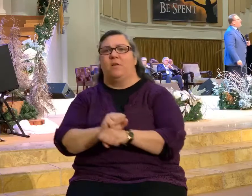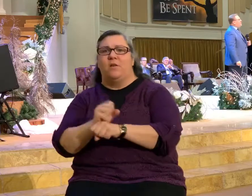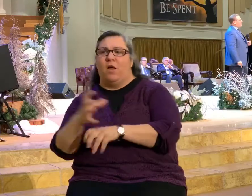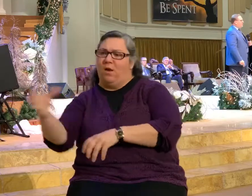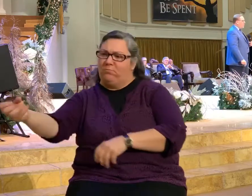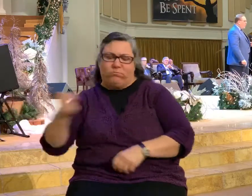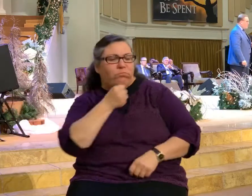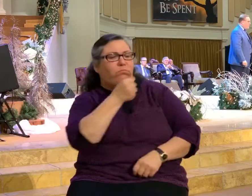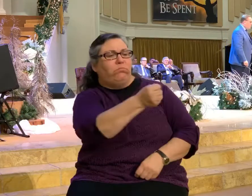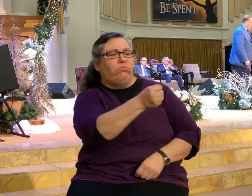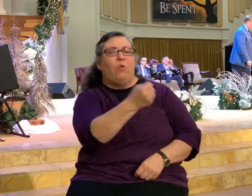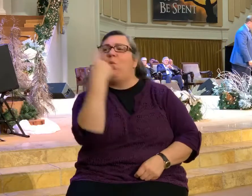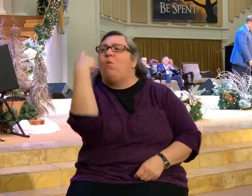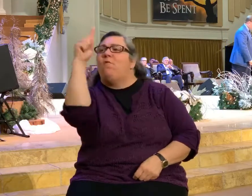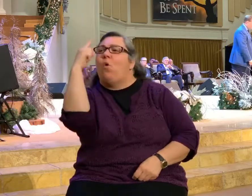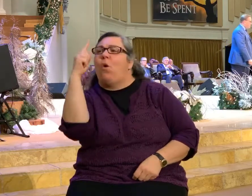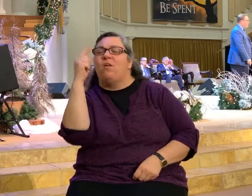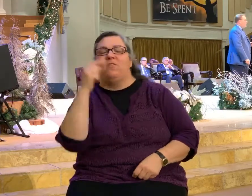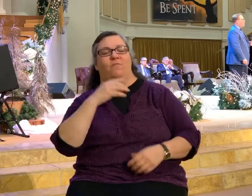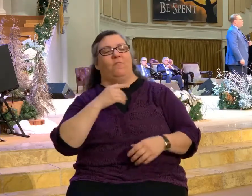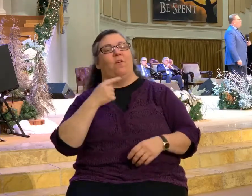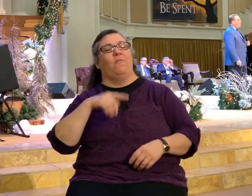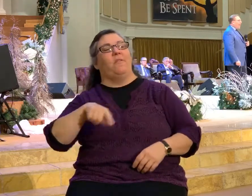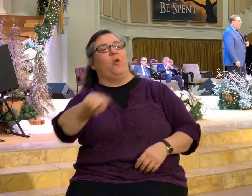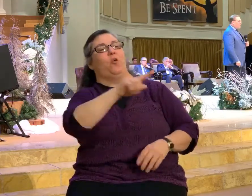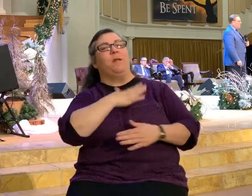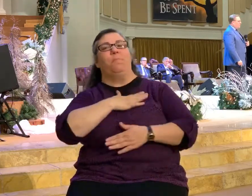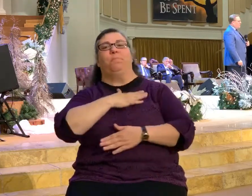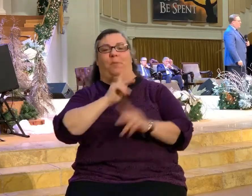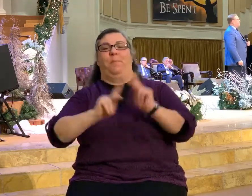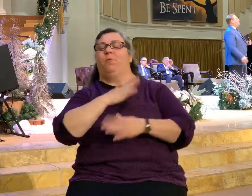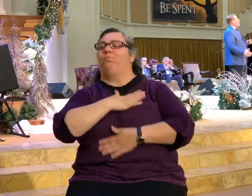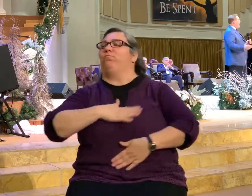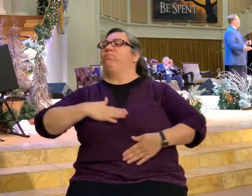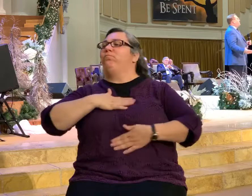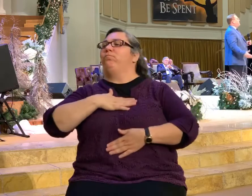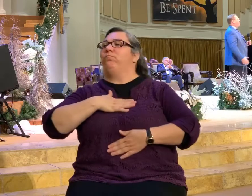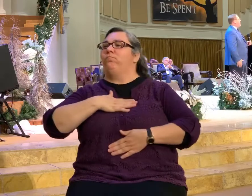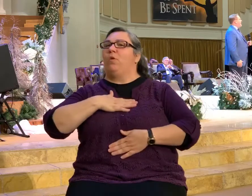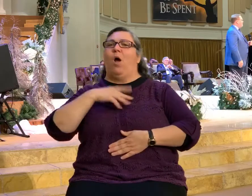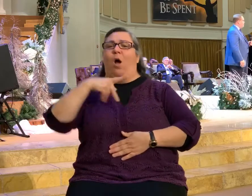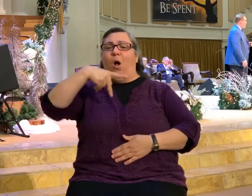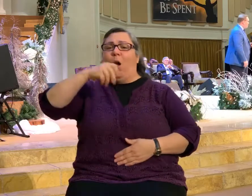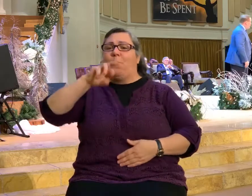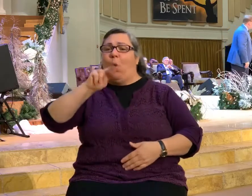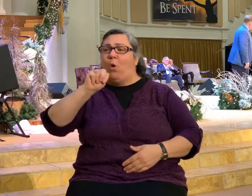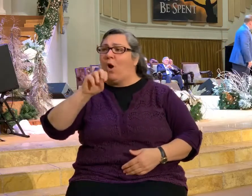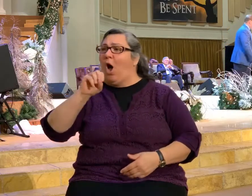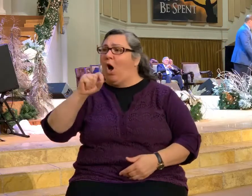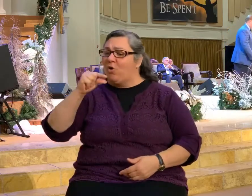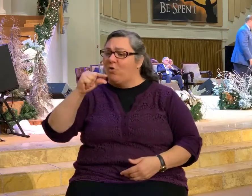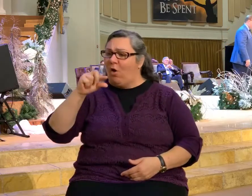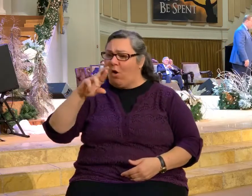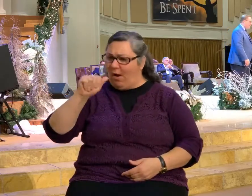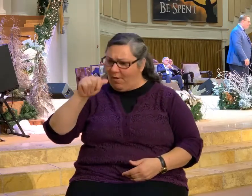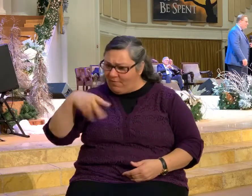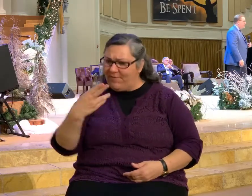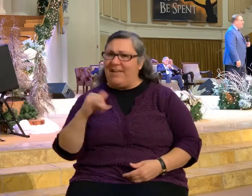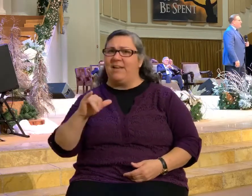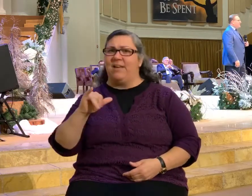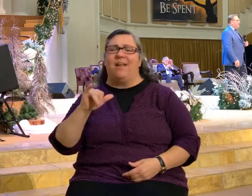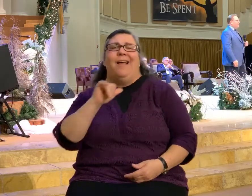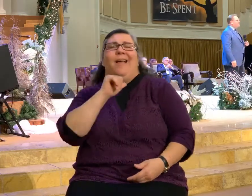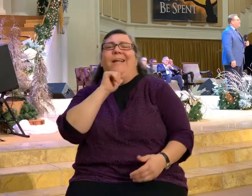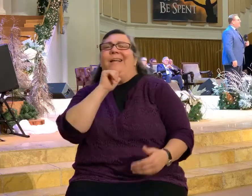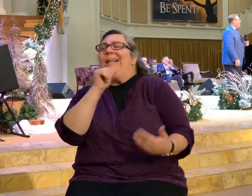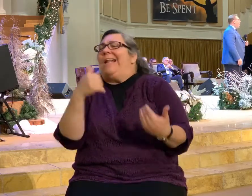the pleasure of their captors. Pornography, say pornography, they didn't have a printing press. They didn't have the internet.